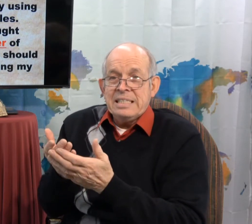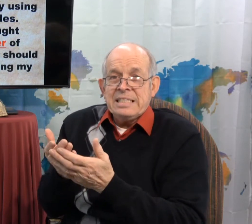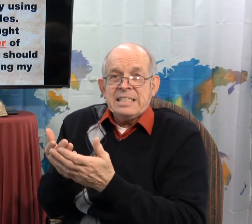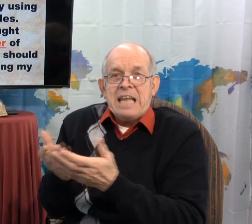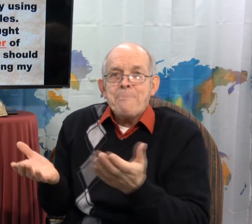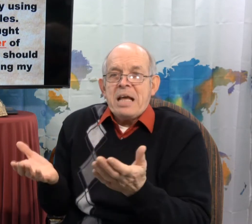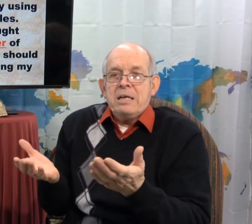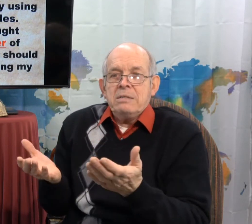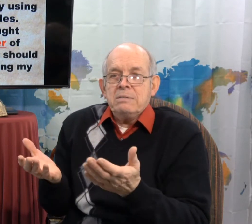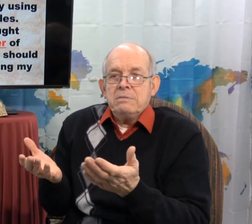Something